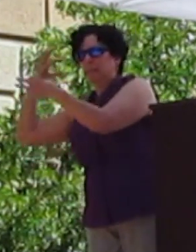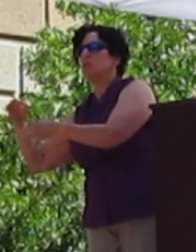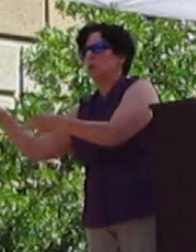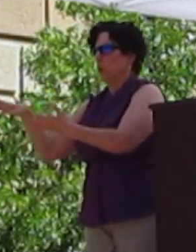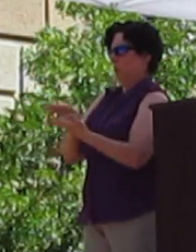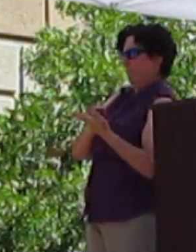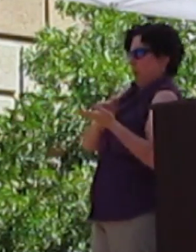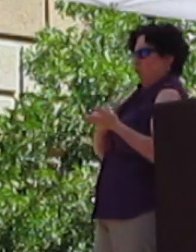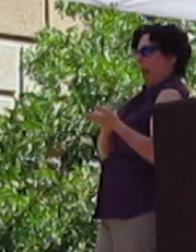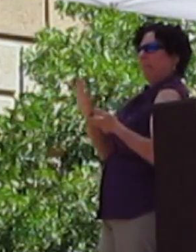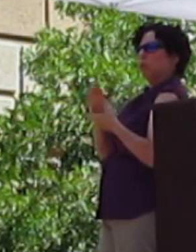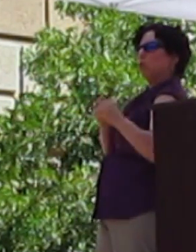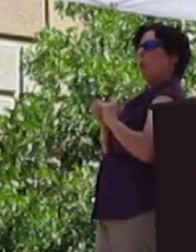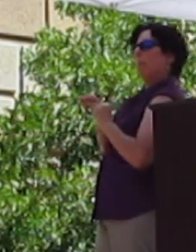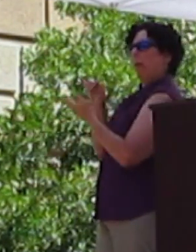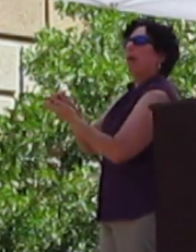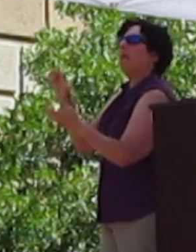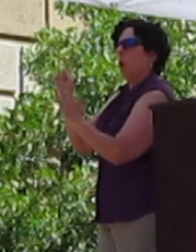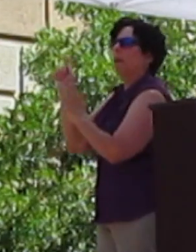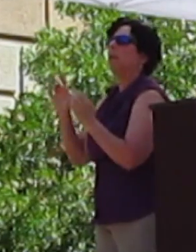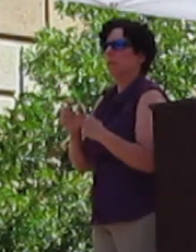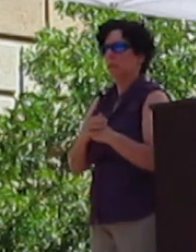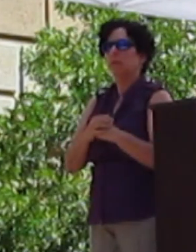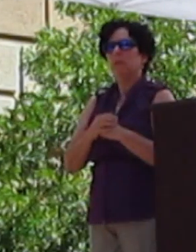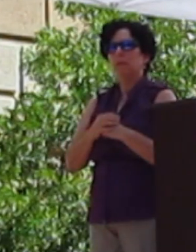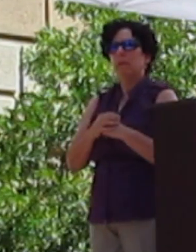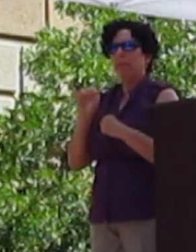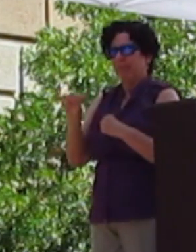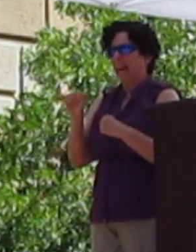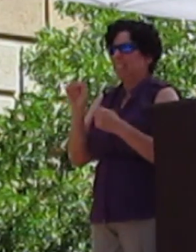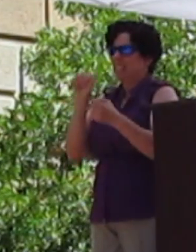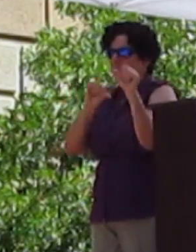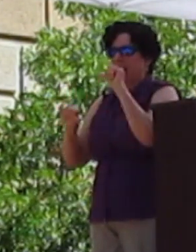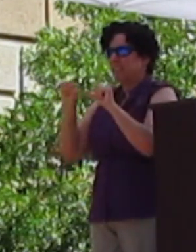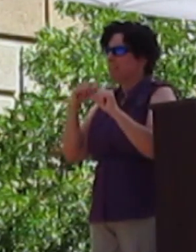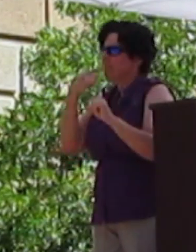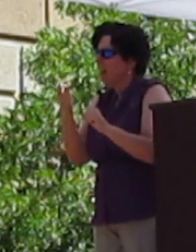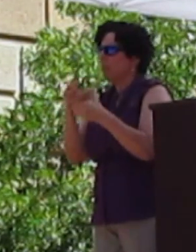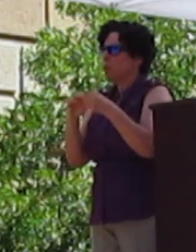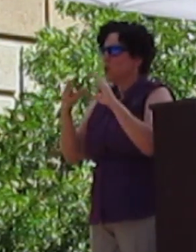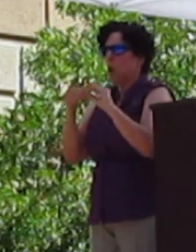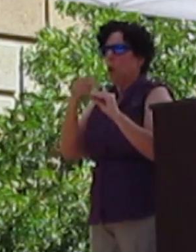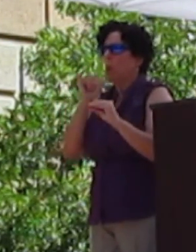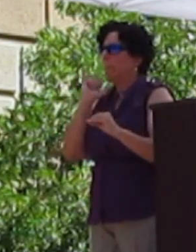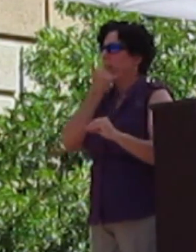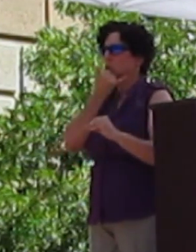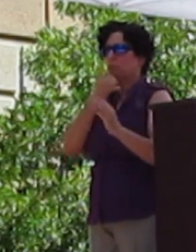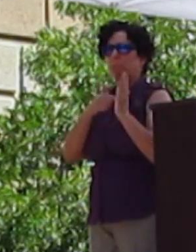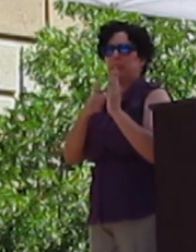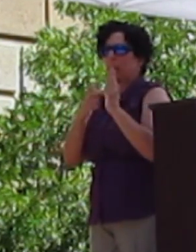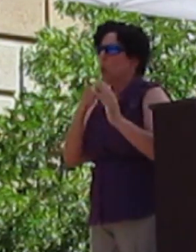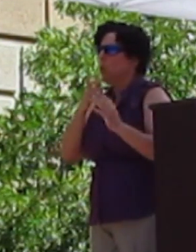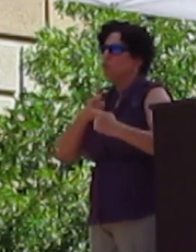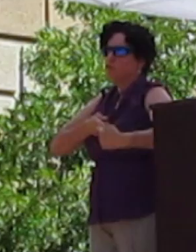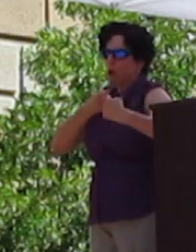years. One way I put science to use is in helping to tell the stories of people who have been misrepresented and who are